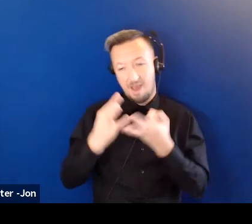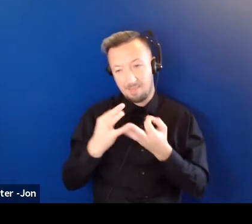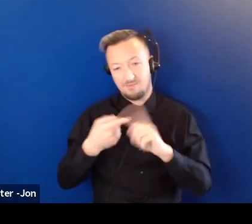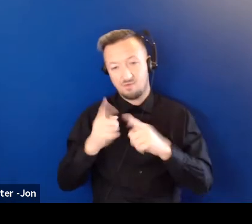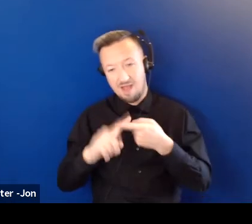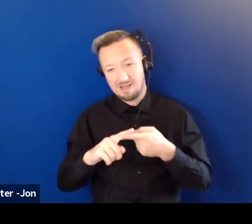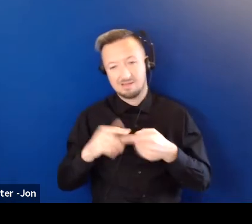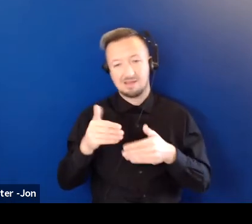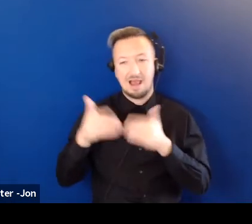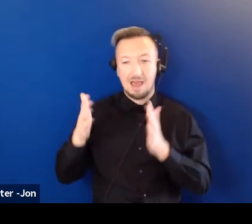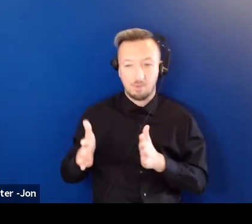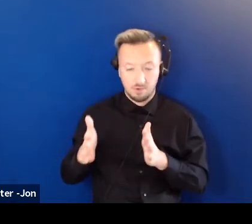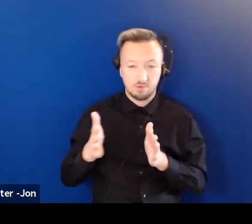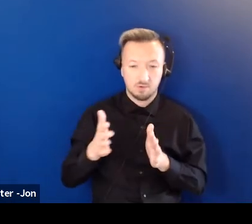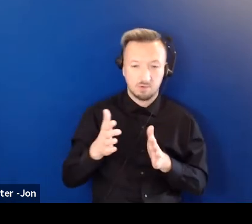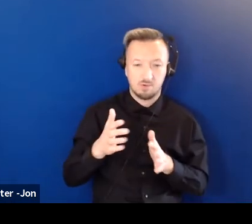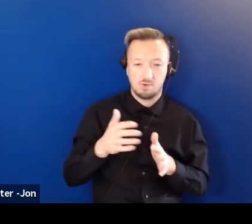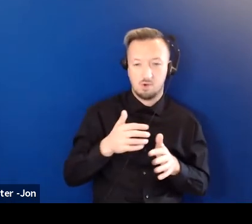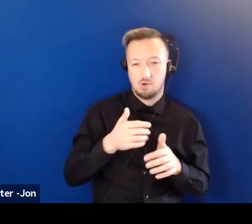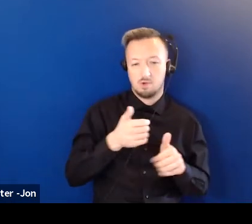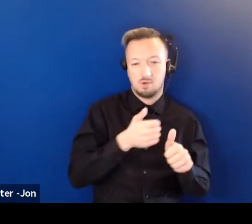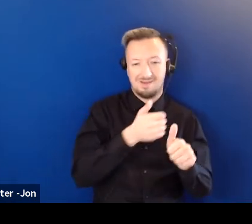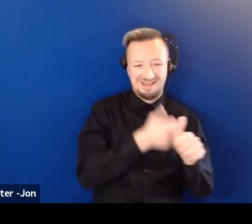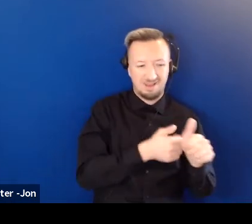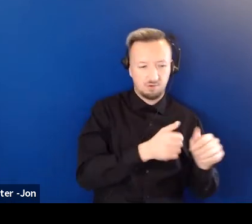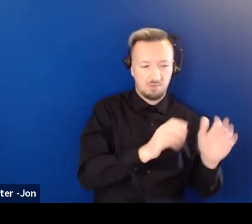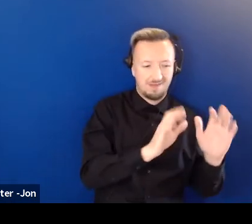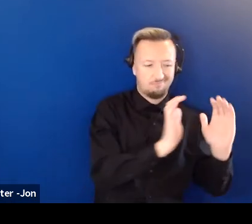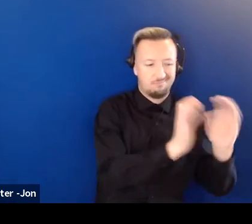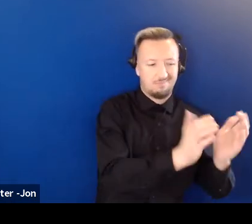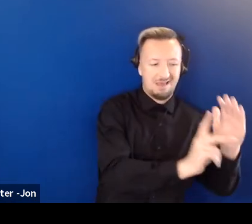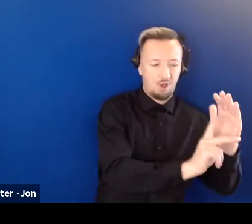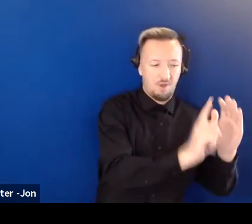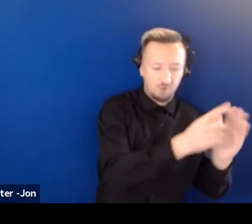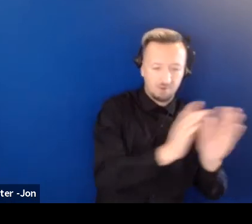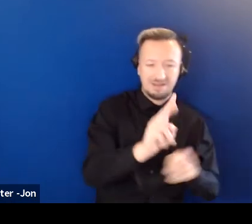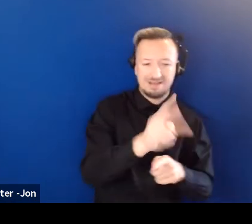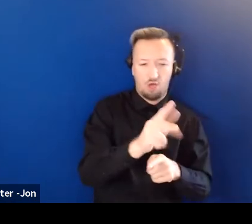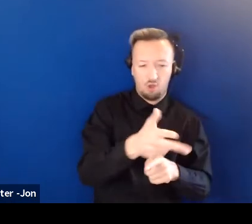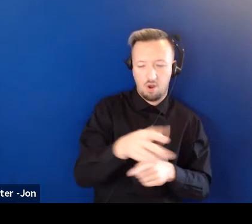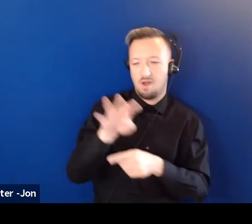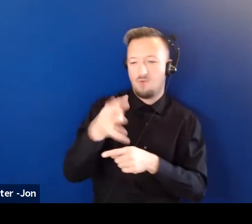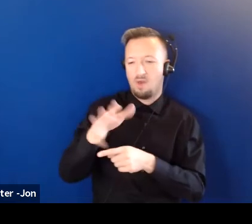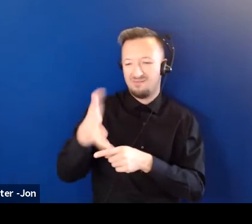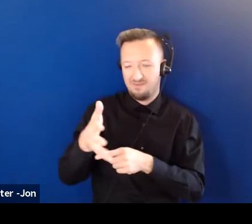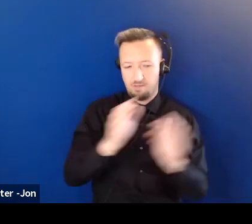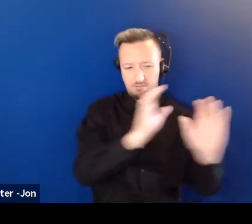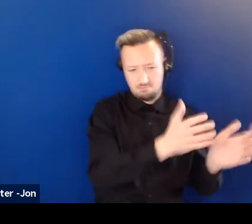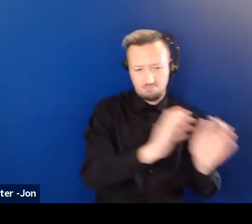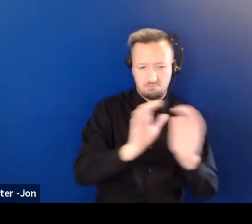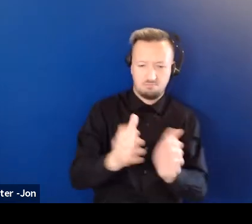And so we did this for each kind of grade chunk. So kindergarten first, second, third, fourth, and fifth.